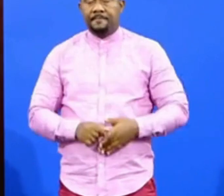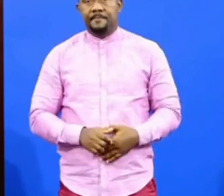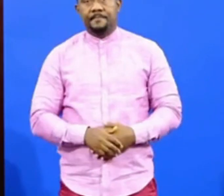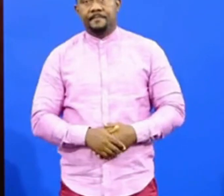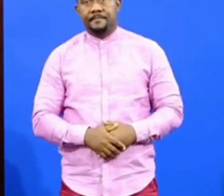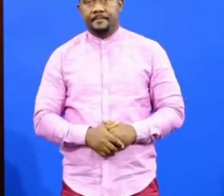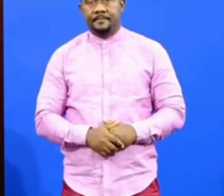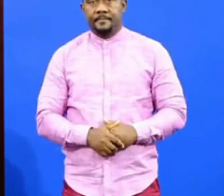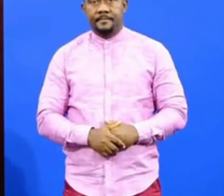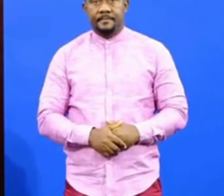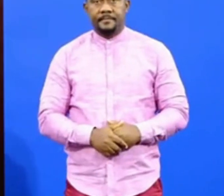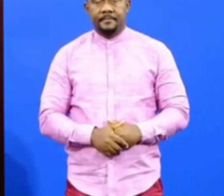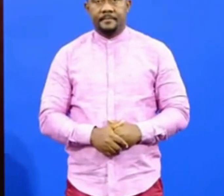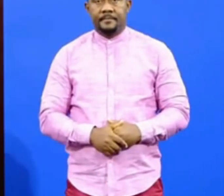area.